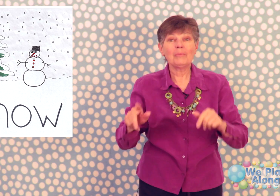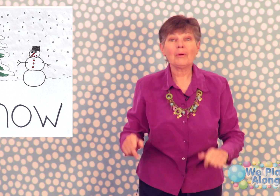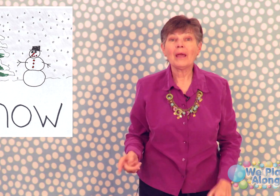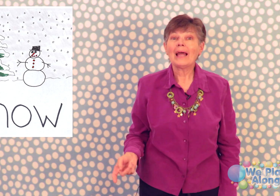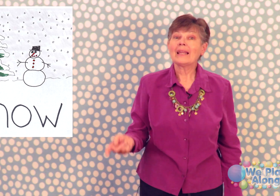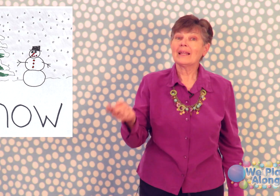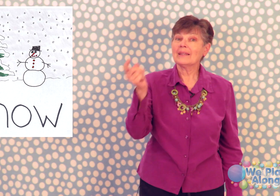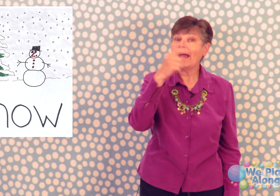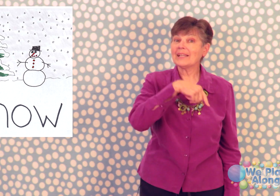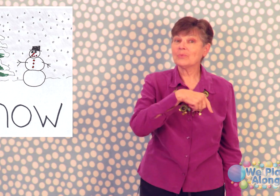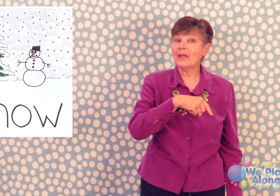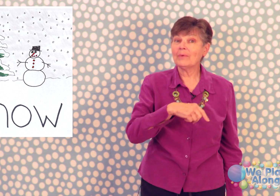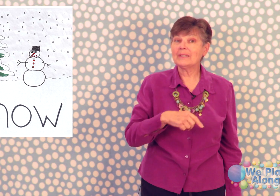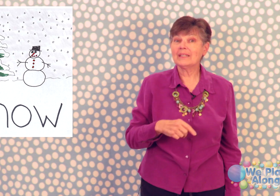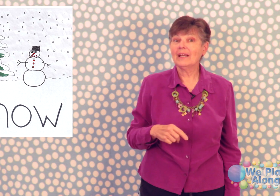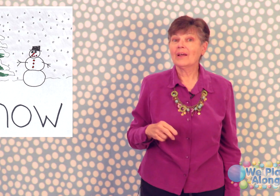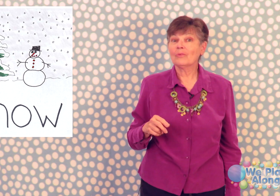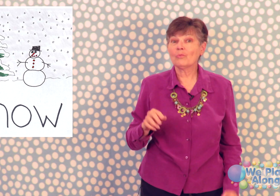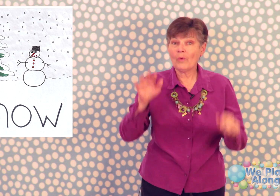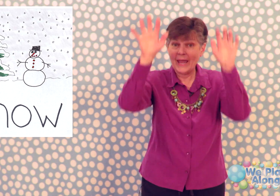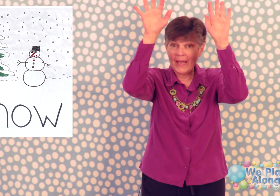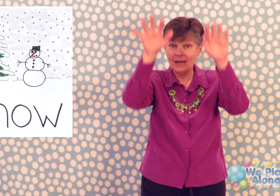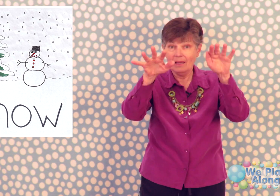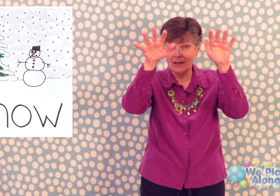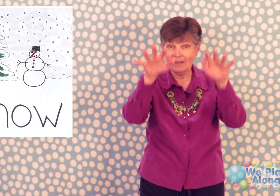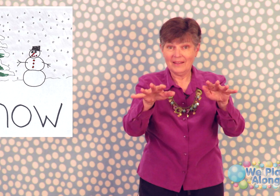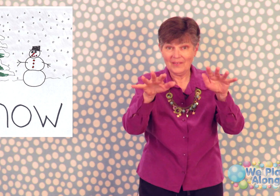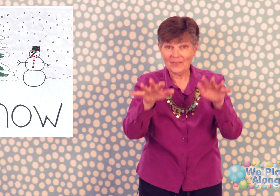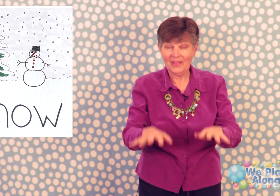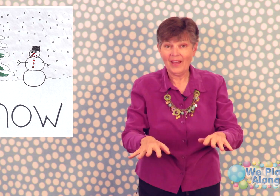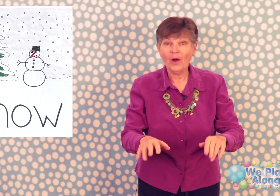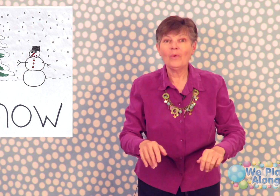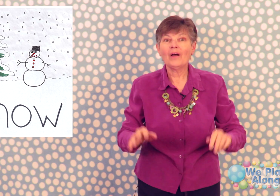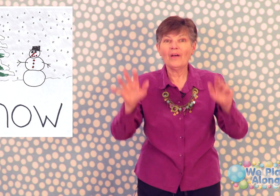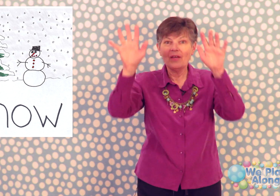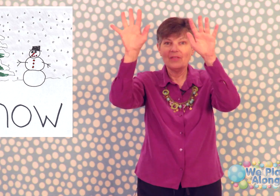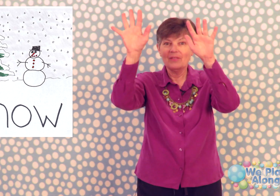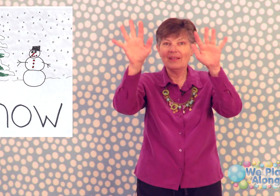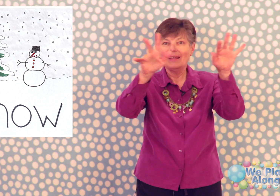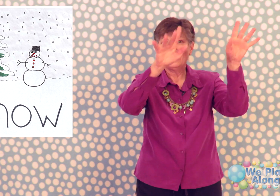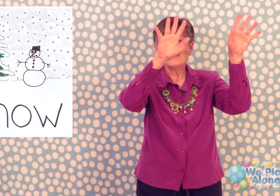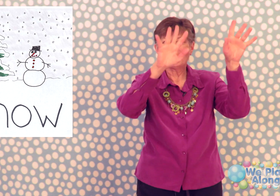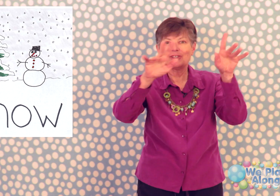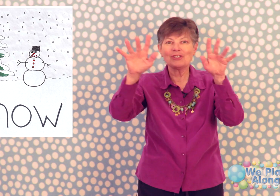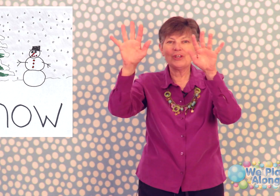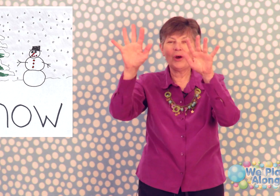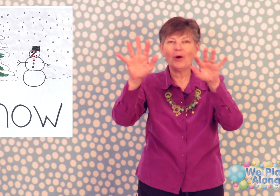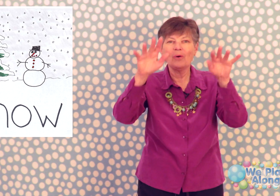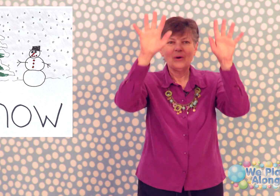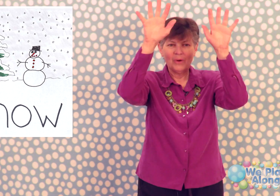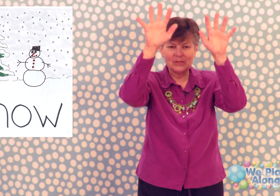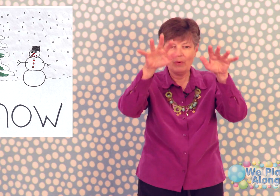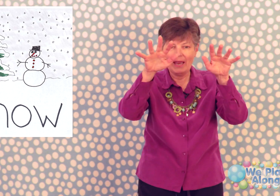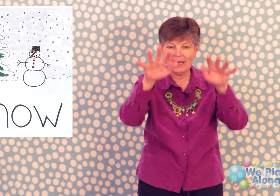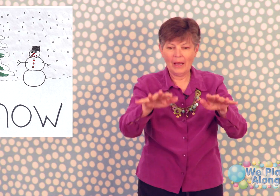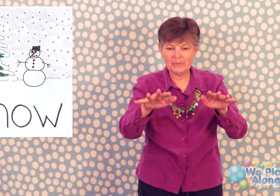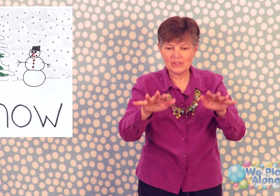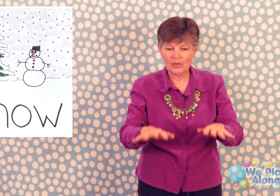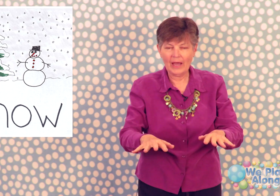Remember last week we did rain? Well, snow, whereas rain comes